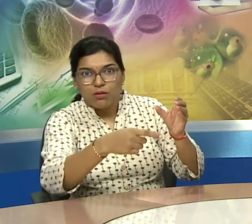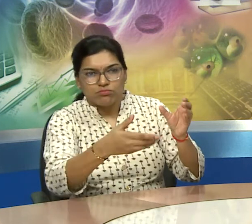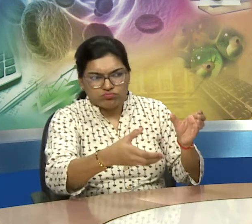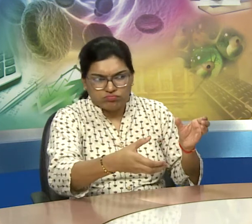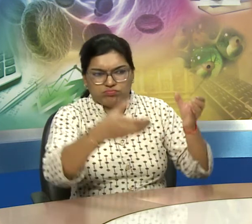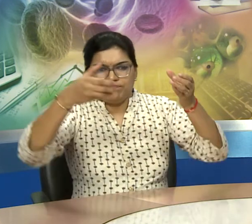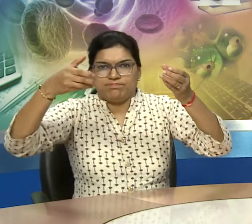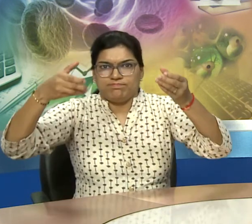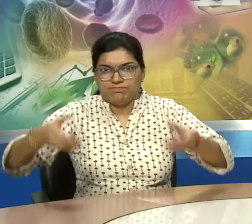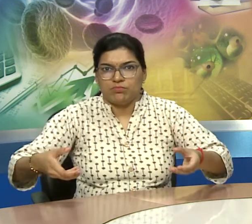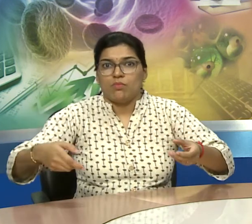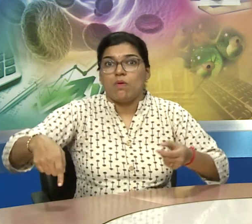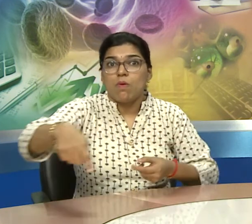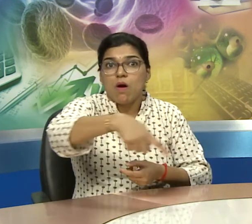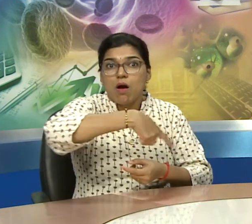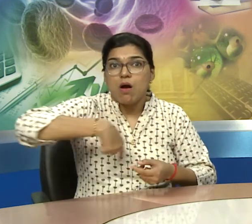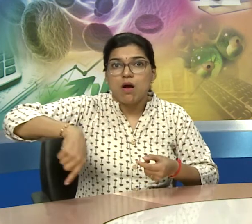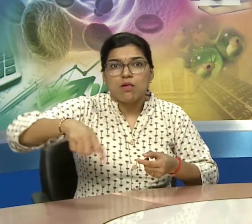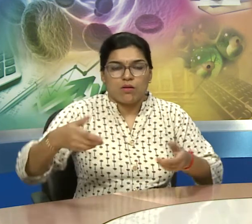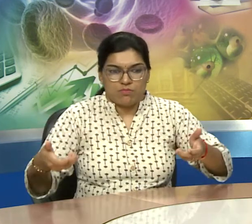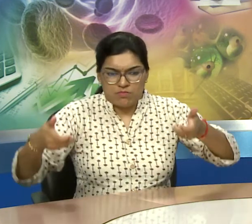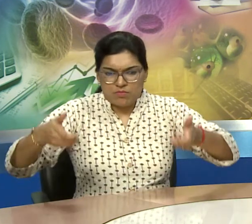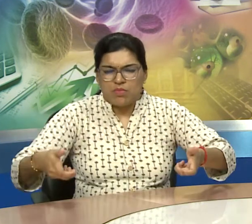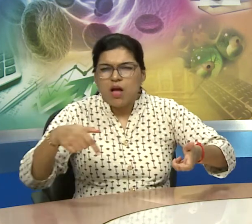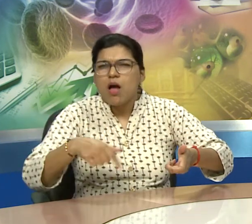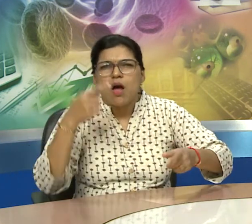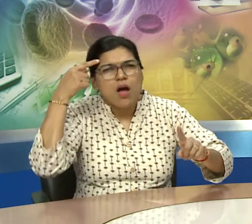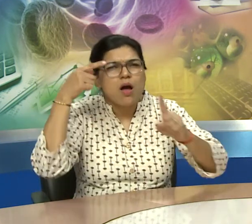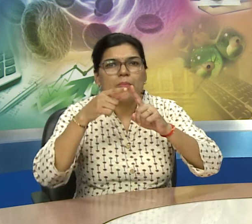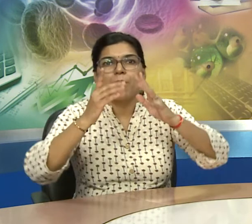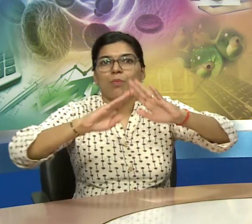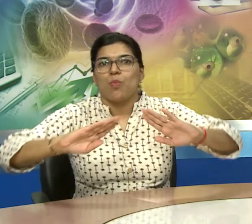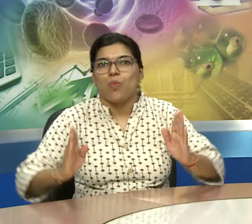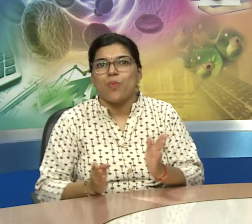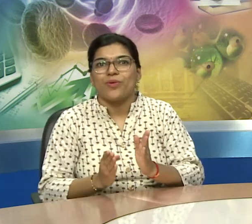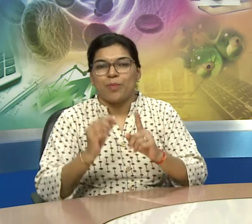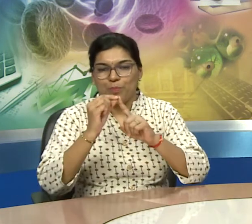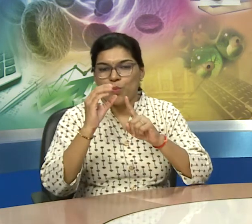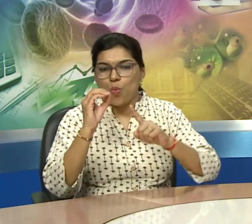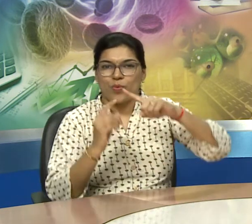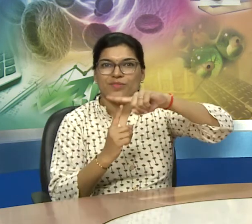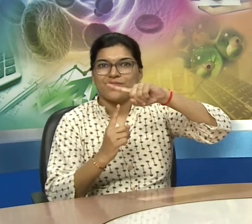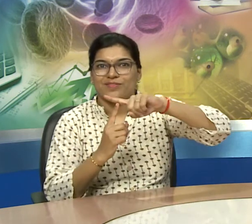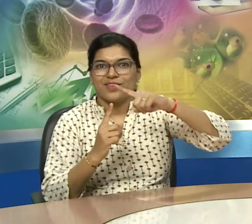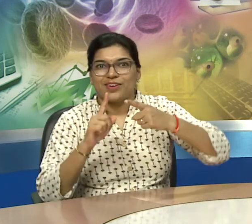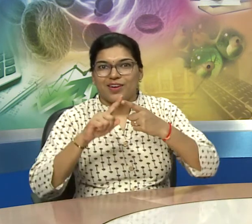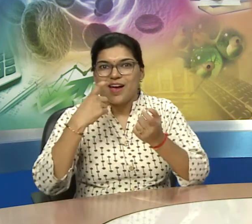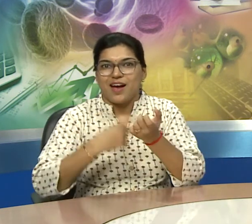Christ, by about 3000 years before Christ, that time wheels made of